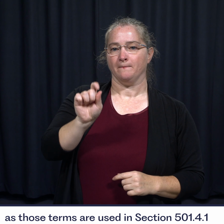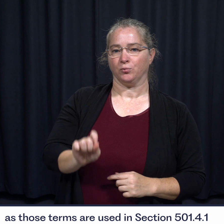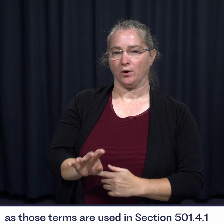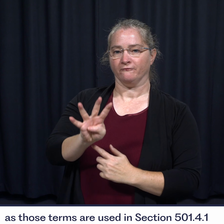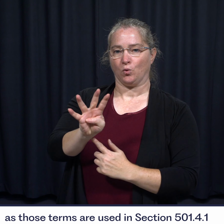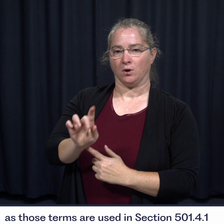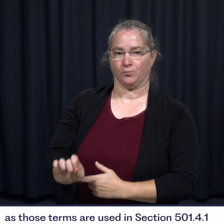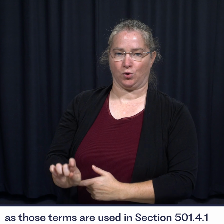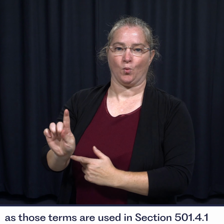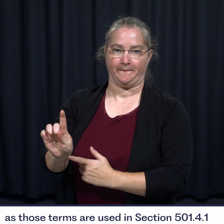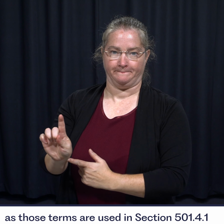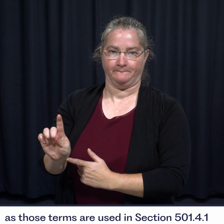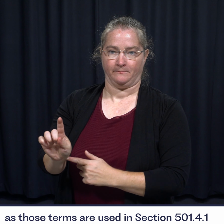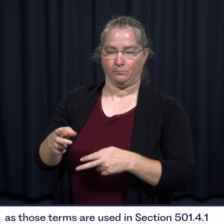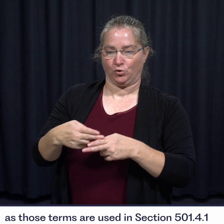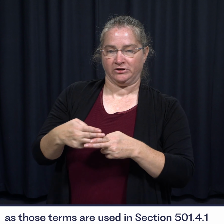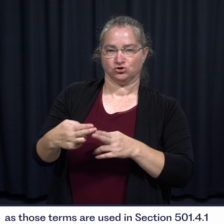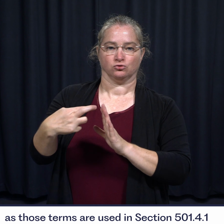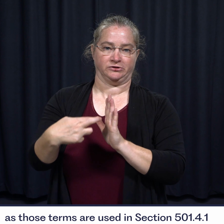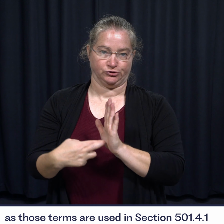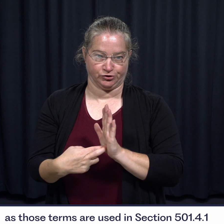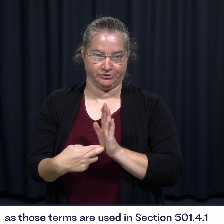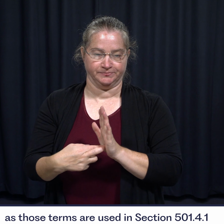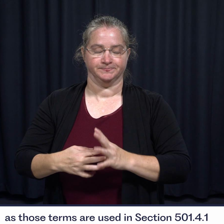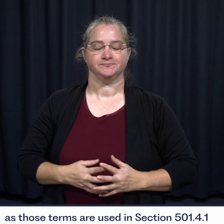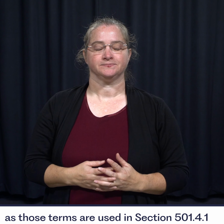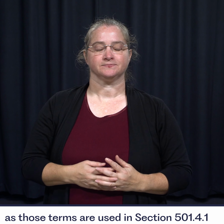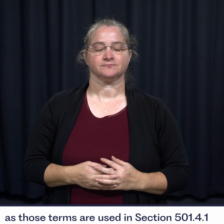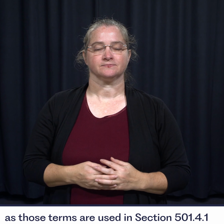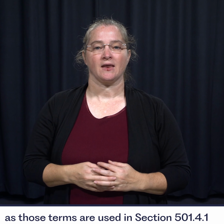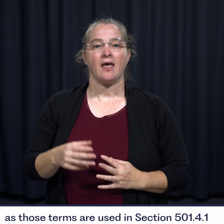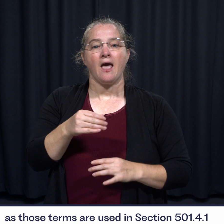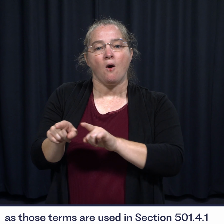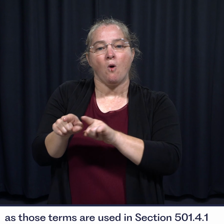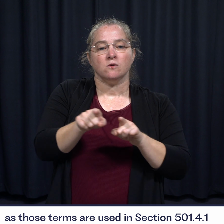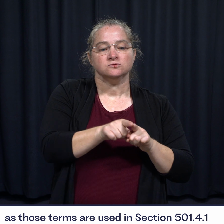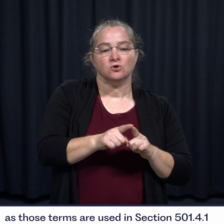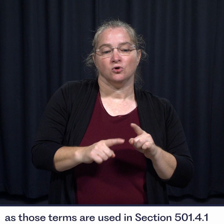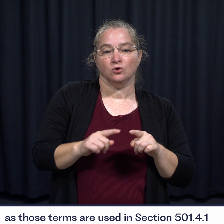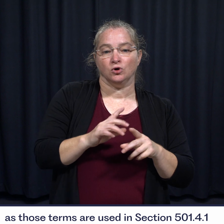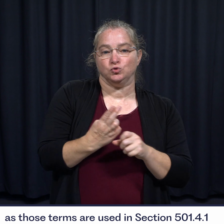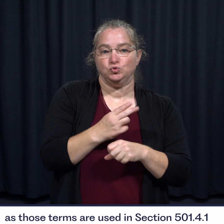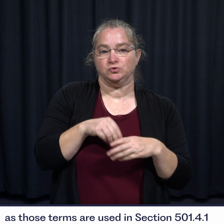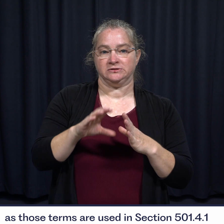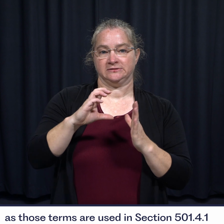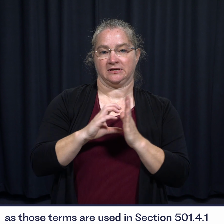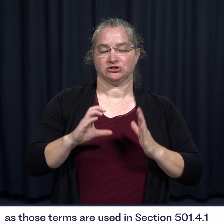501.4.1, Provisional Registration, and Section 501.5,